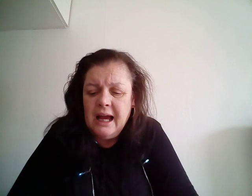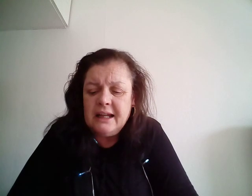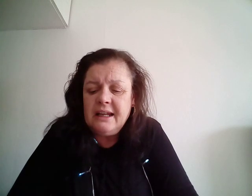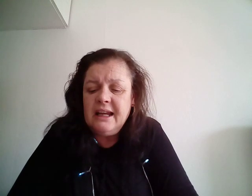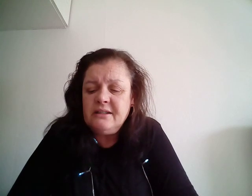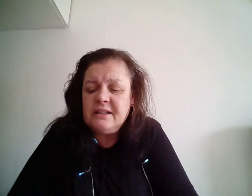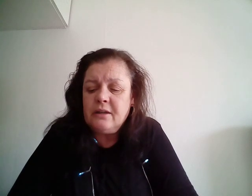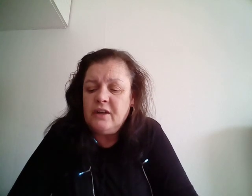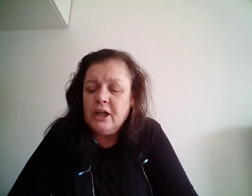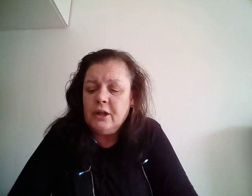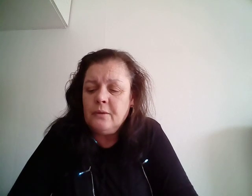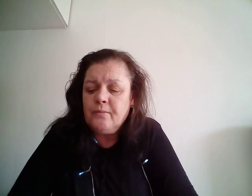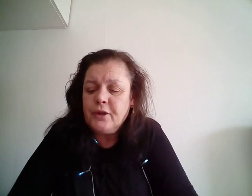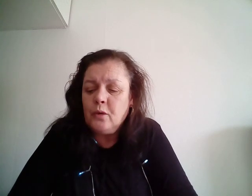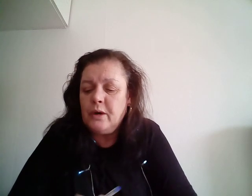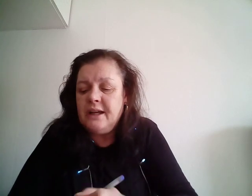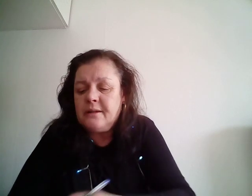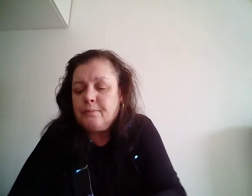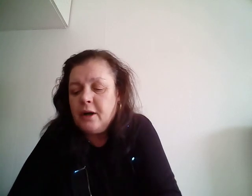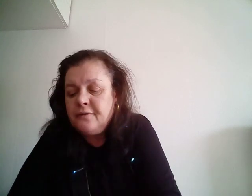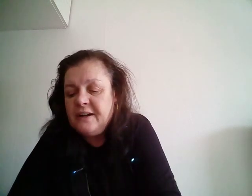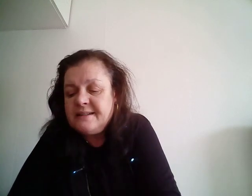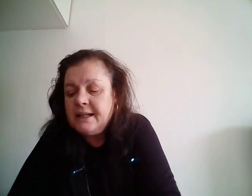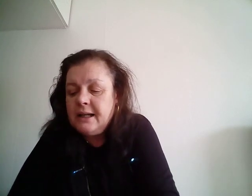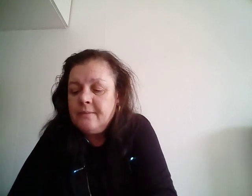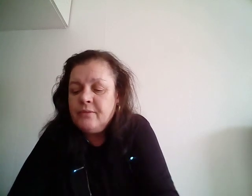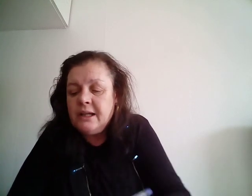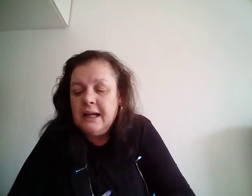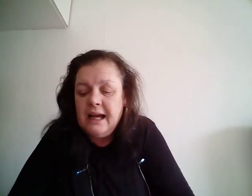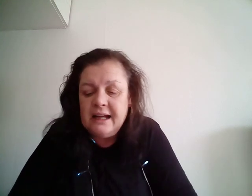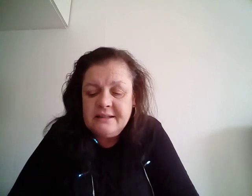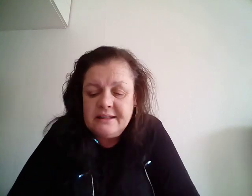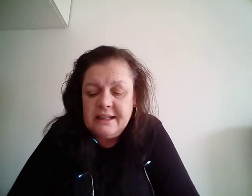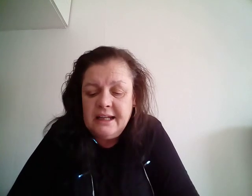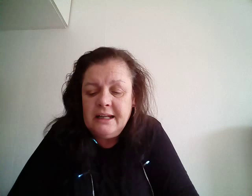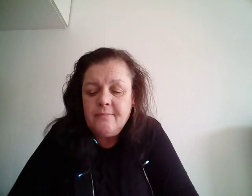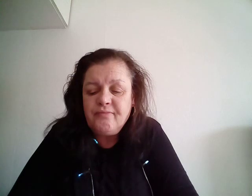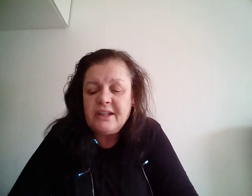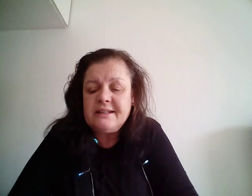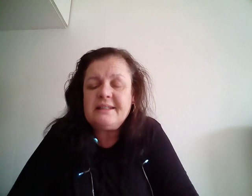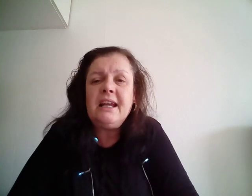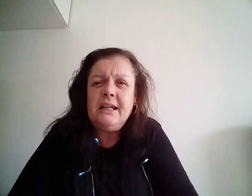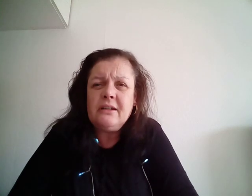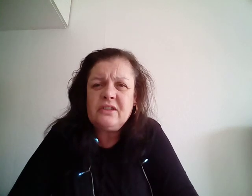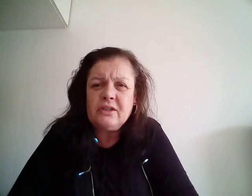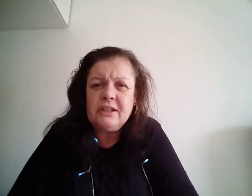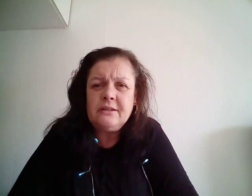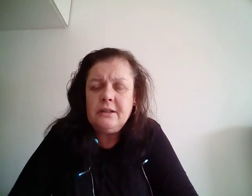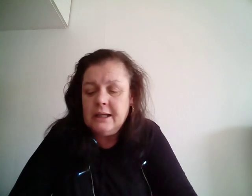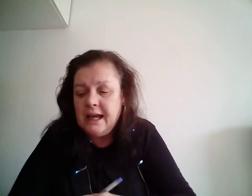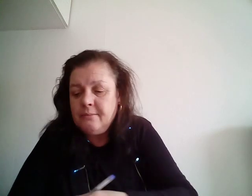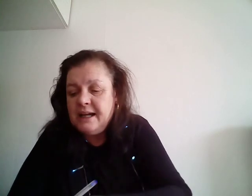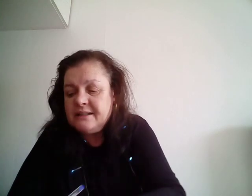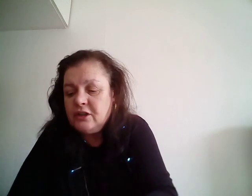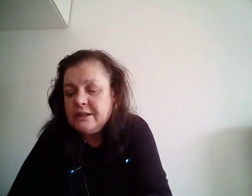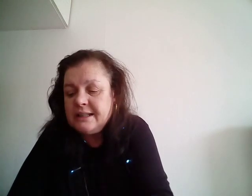an interview with Professor Anthony C. Sutton. Okay, my delicious little